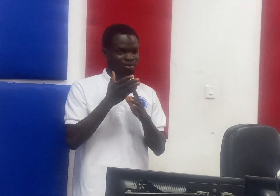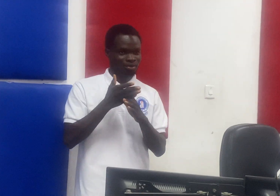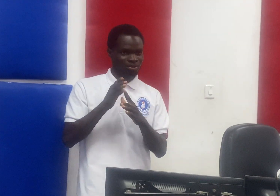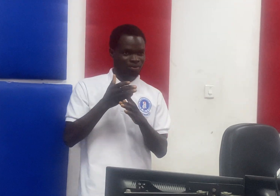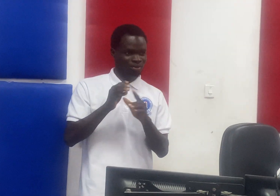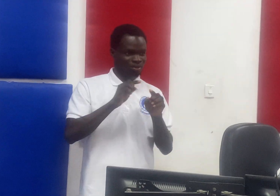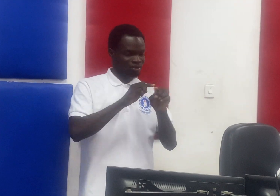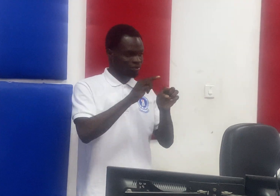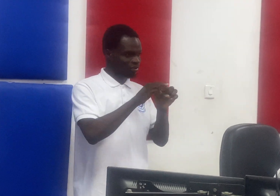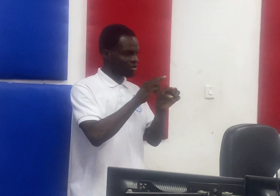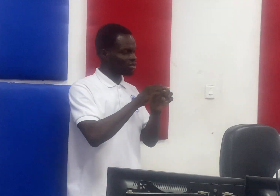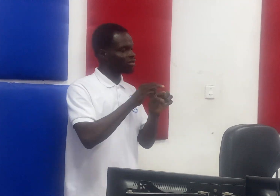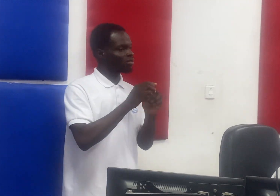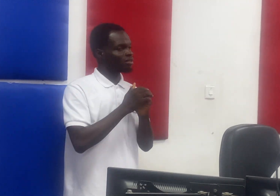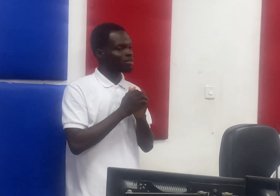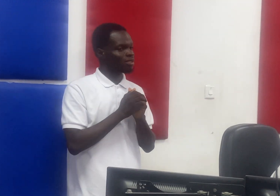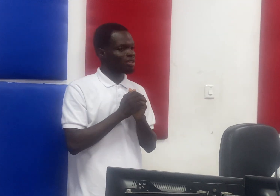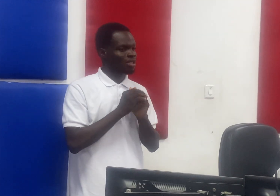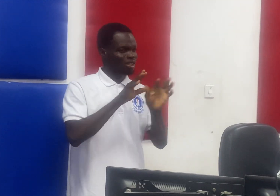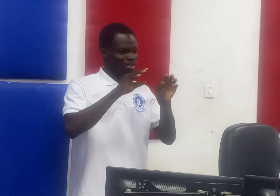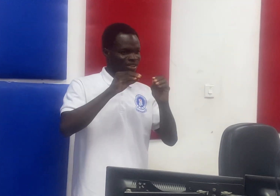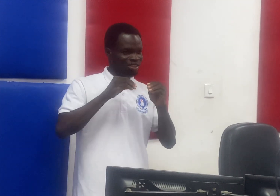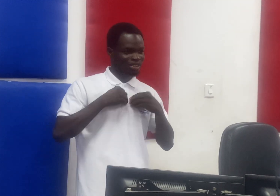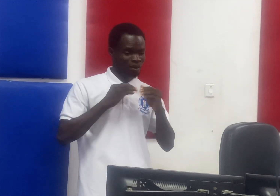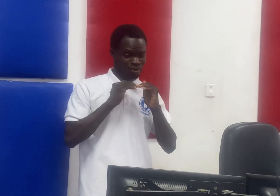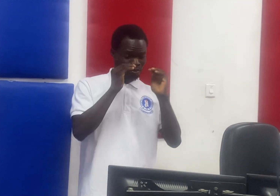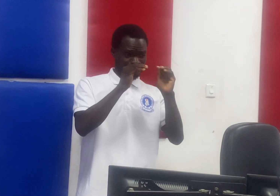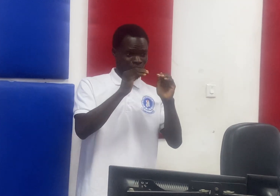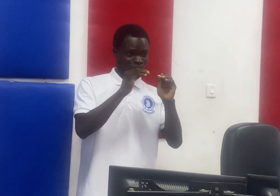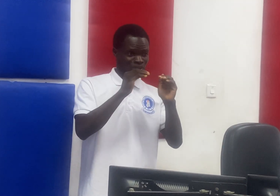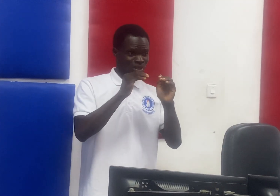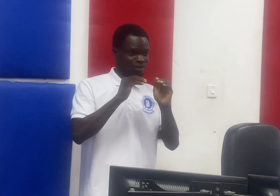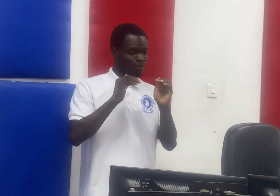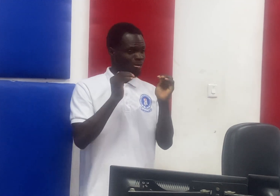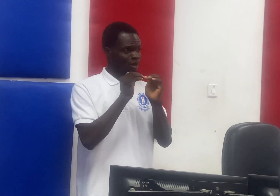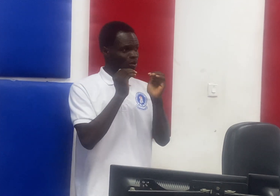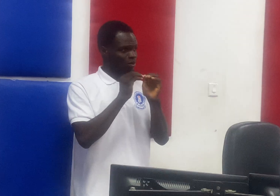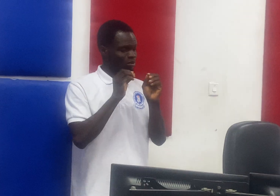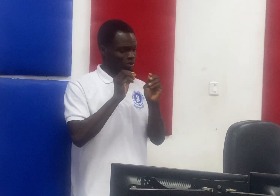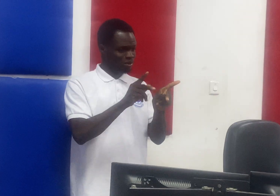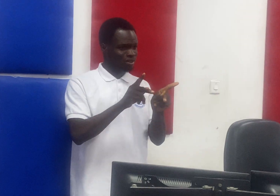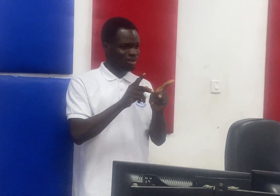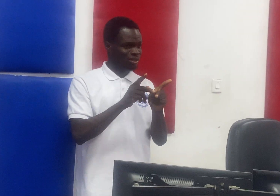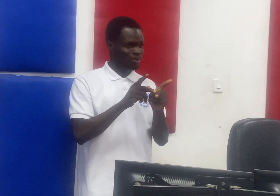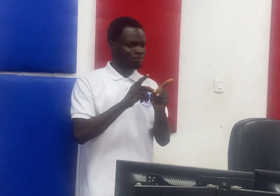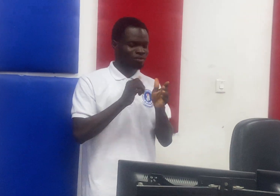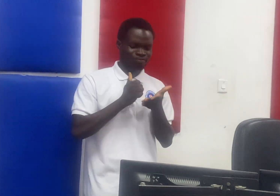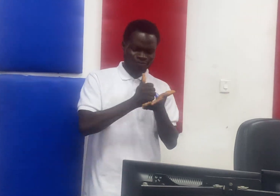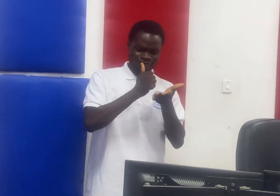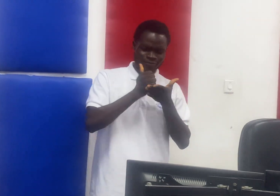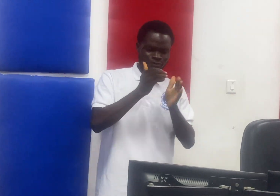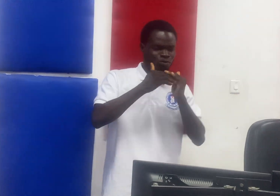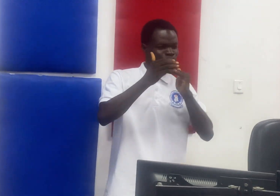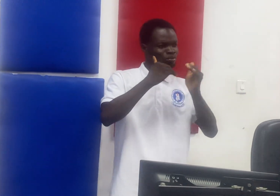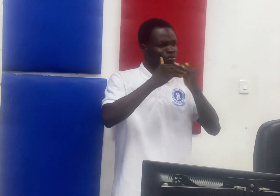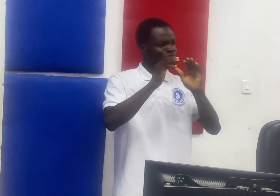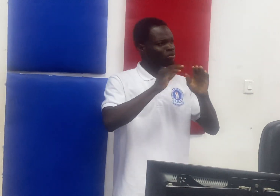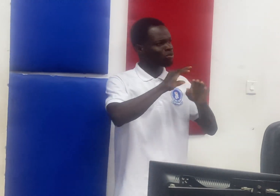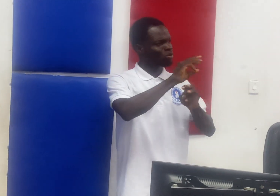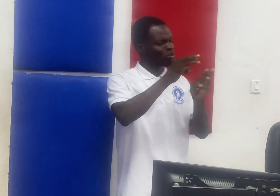we promote acceptance, understanding, and equal opportunities, we help build a world where every